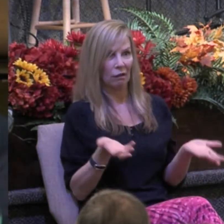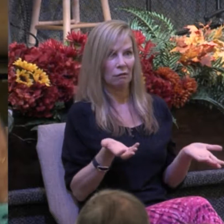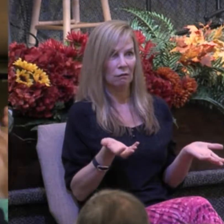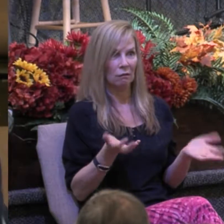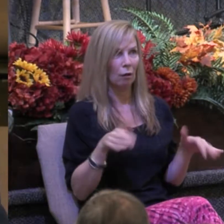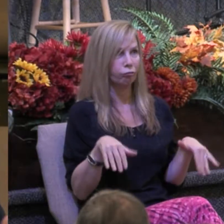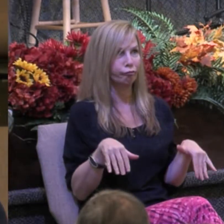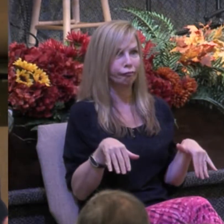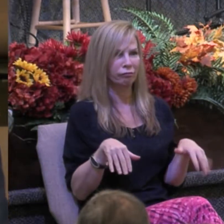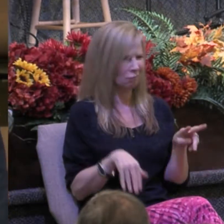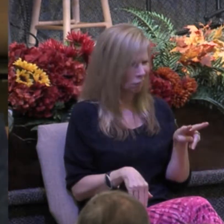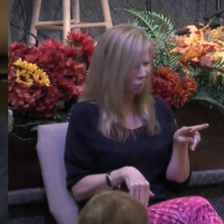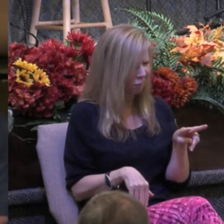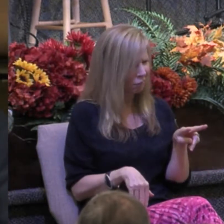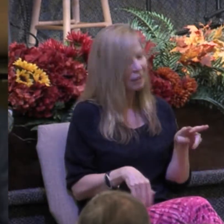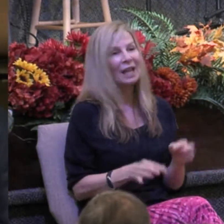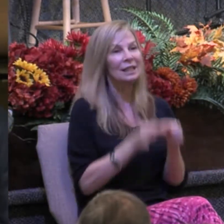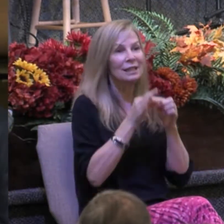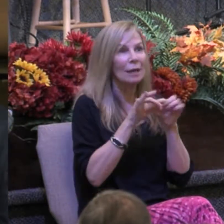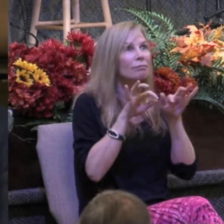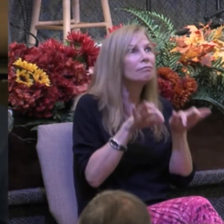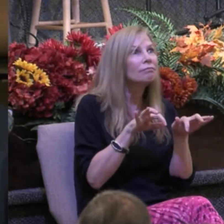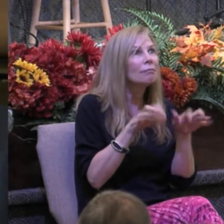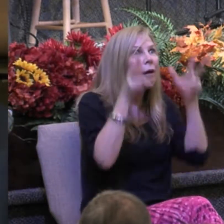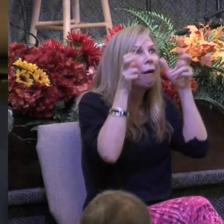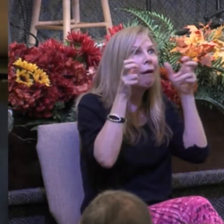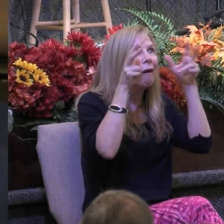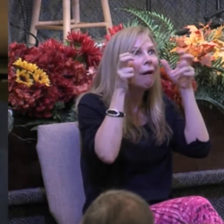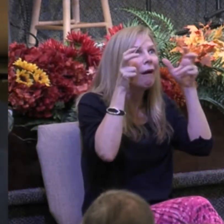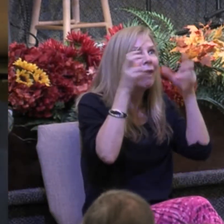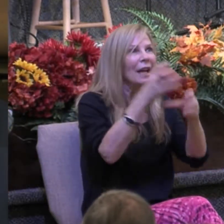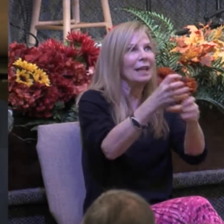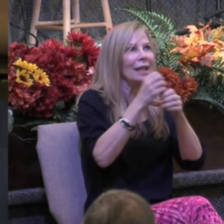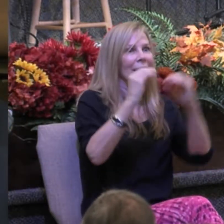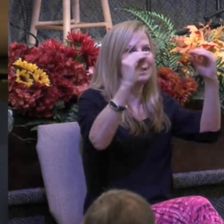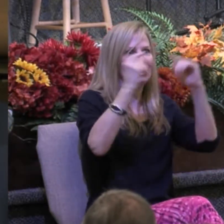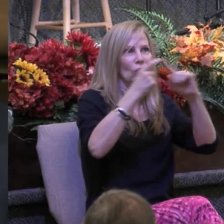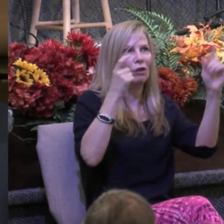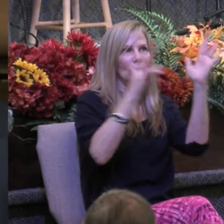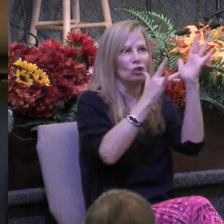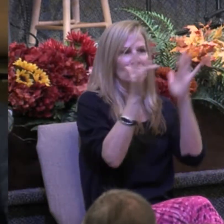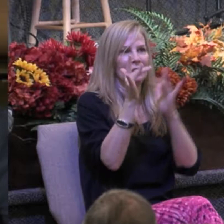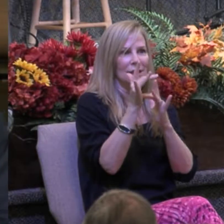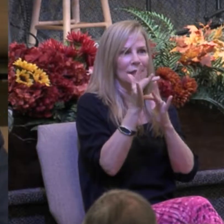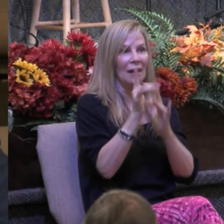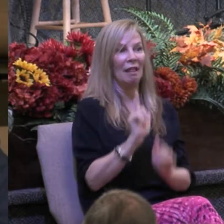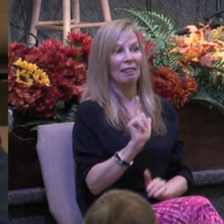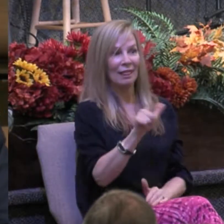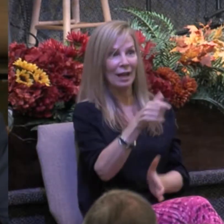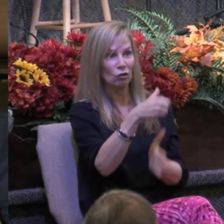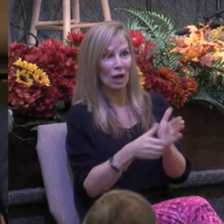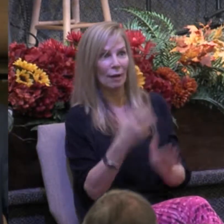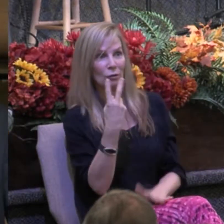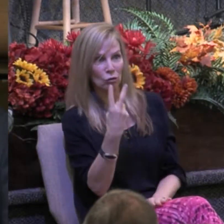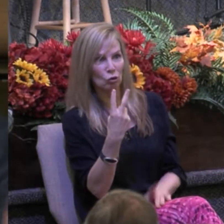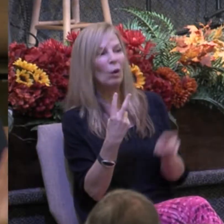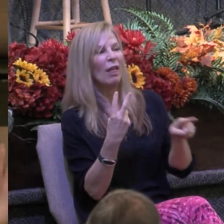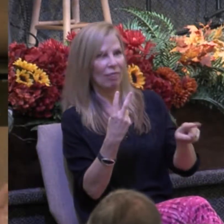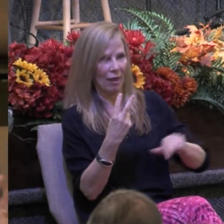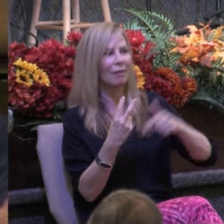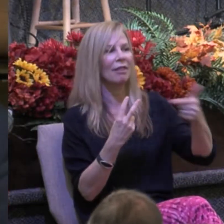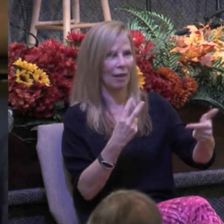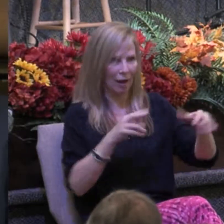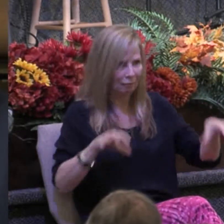getting instruction from him. It isn't until chapter 2 that the real evangelistic action begins as Peter